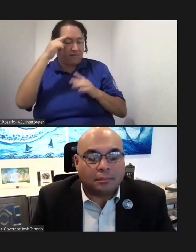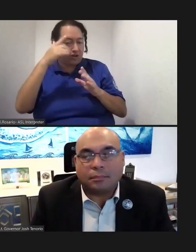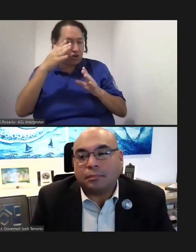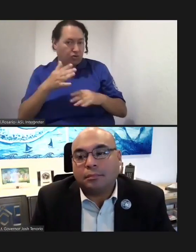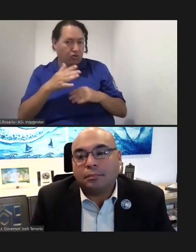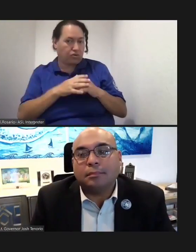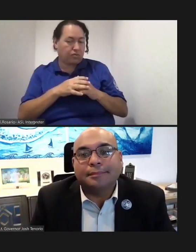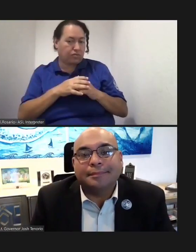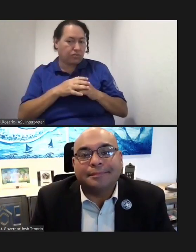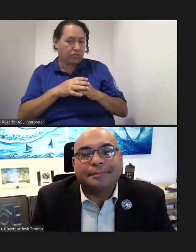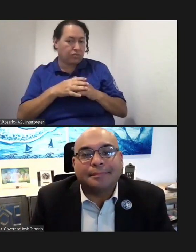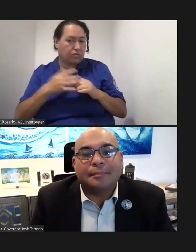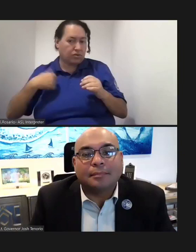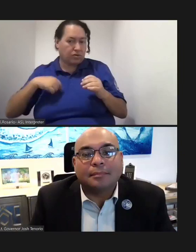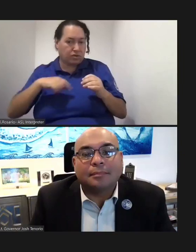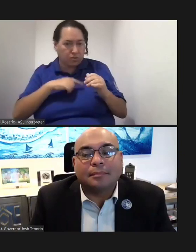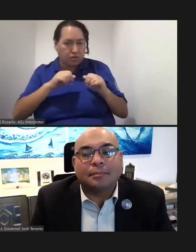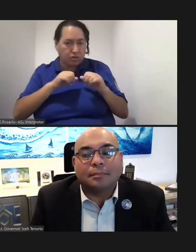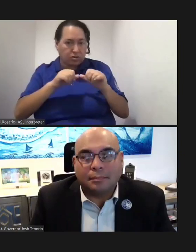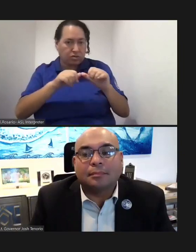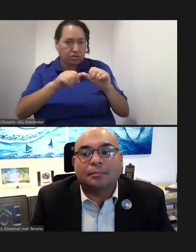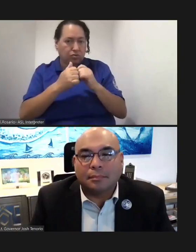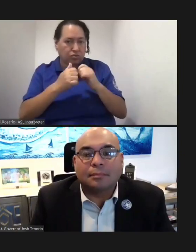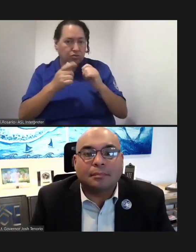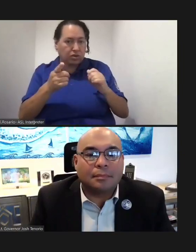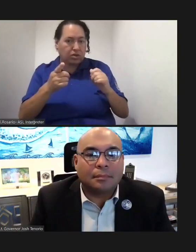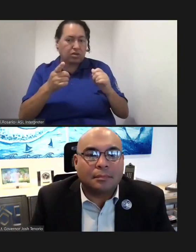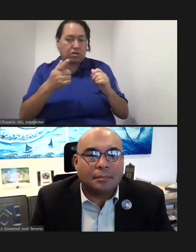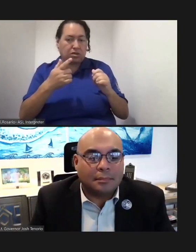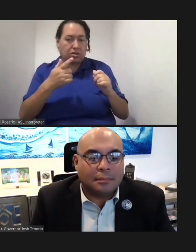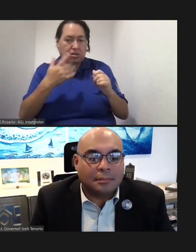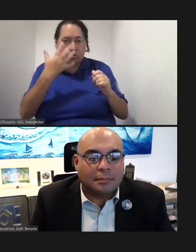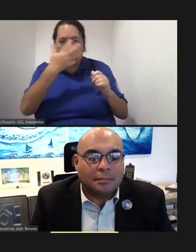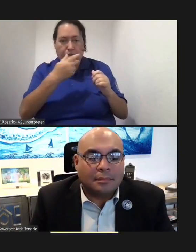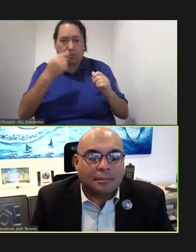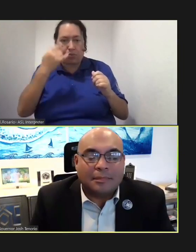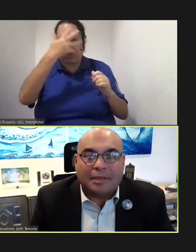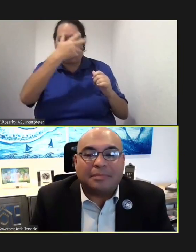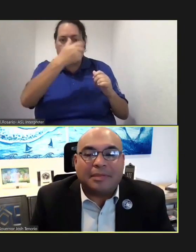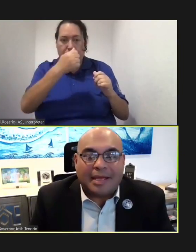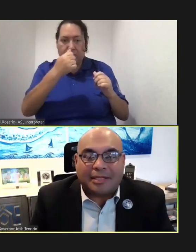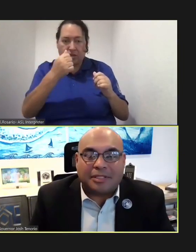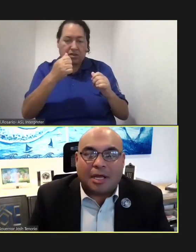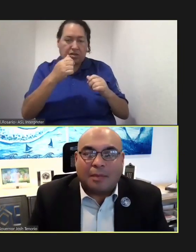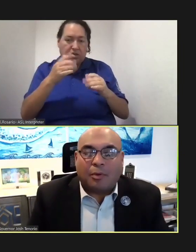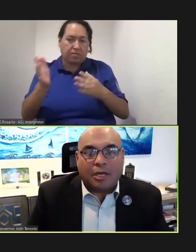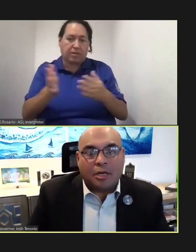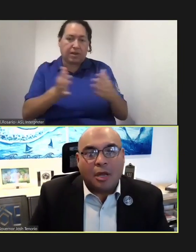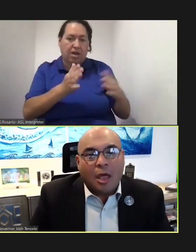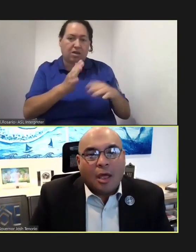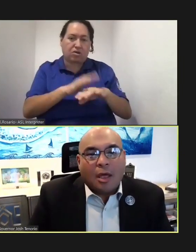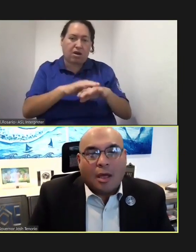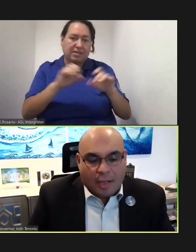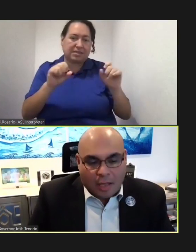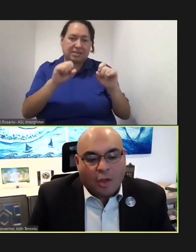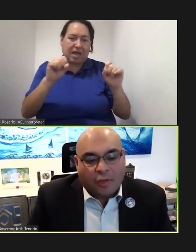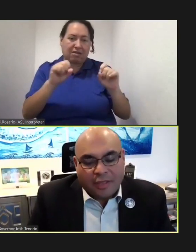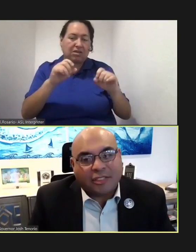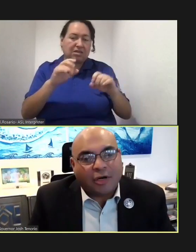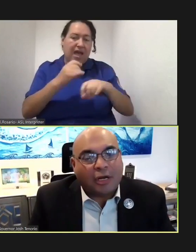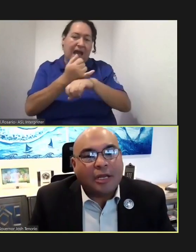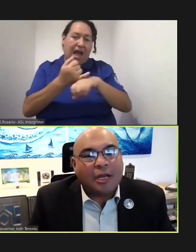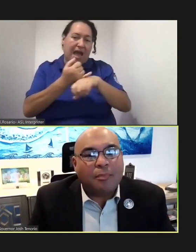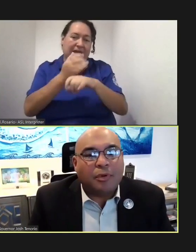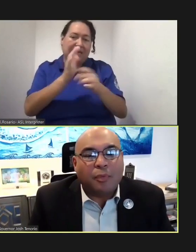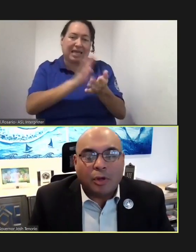the beautification plans for Saturday? Yes, The Maureen, island cleanup?